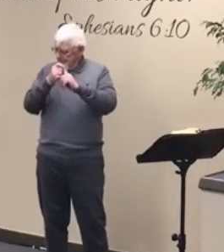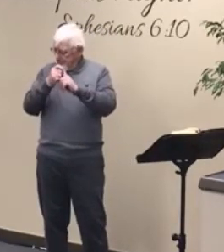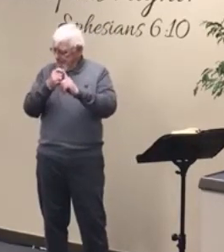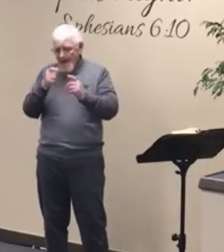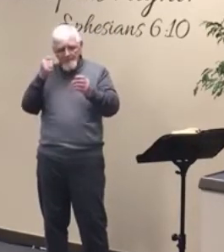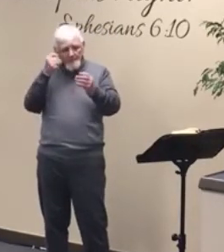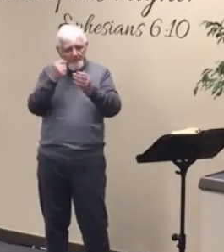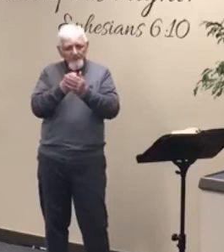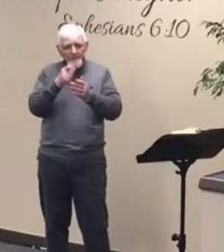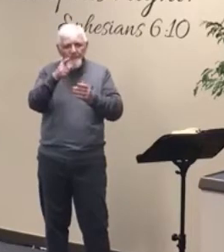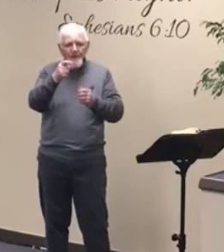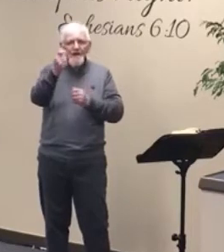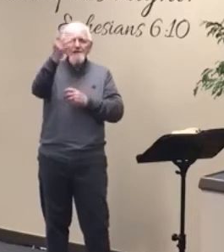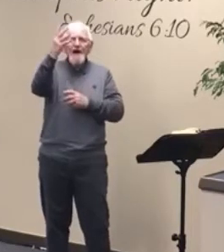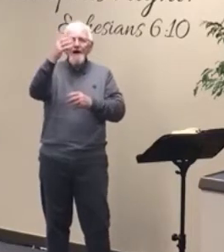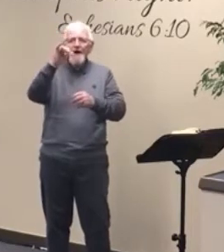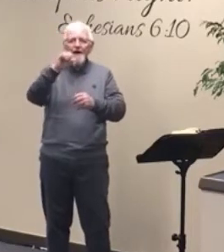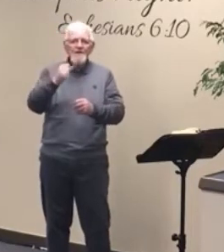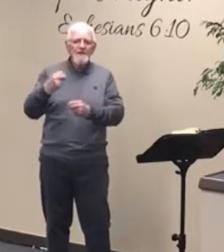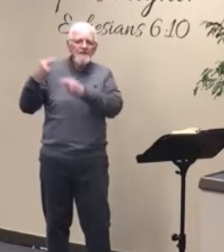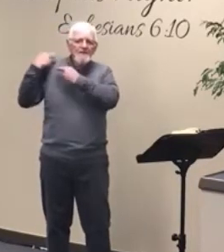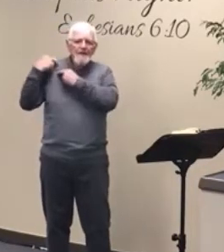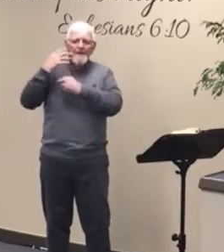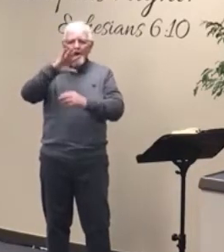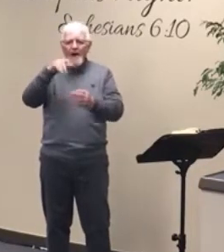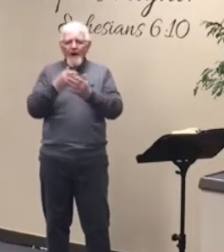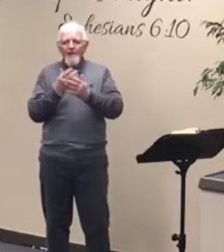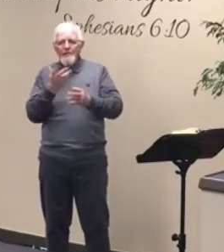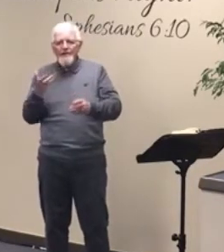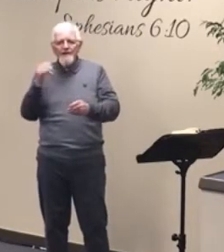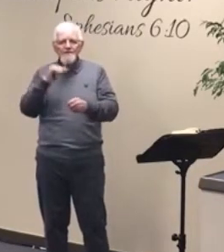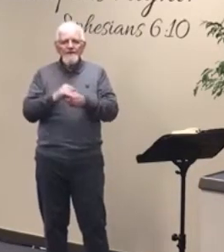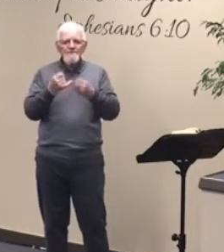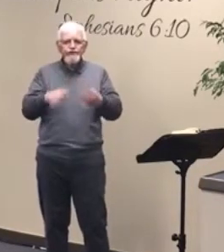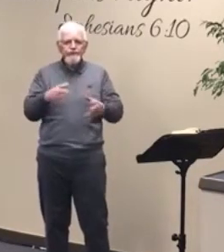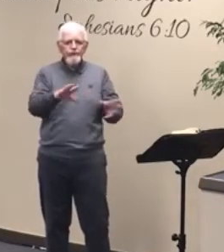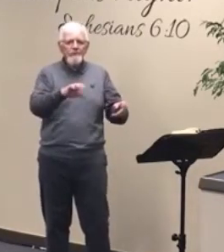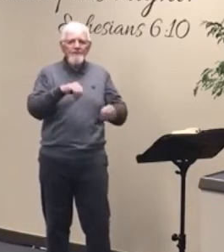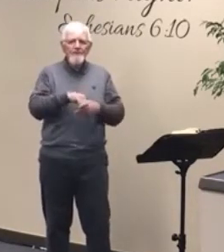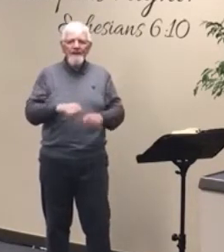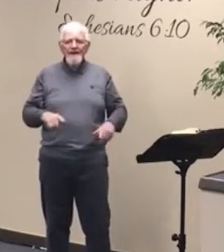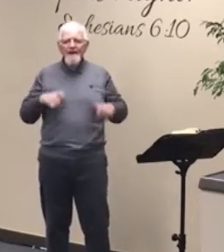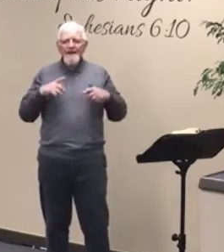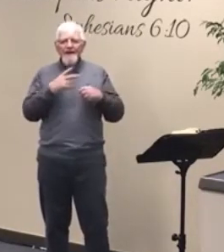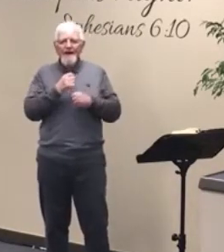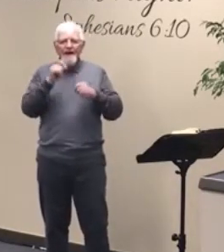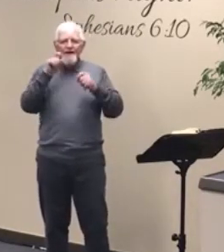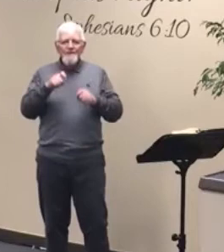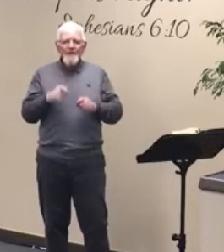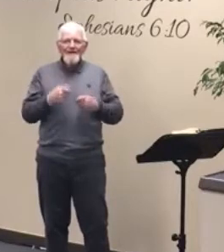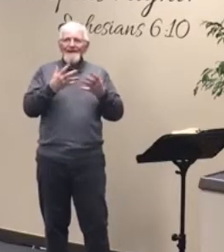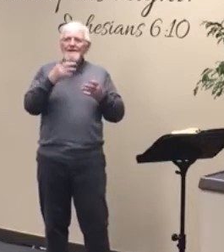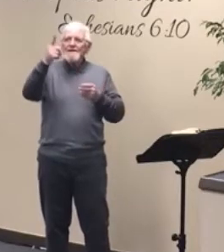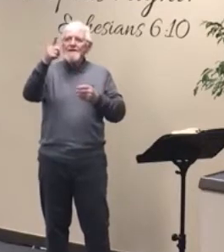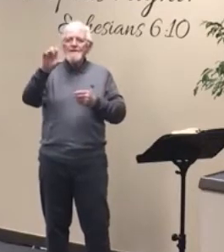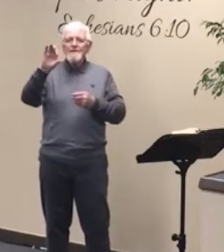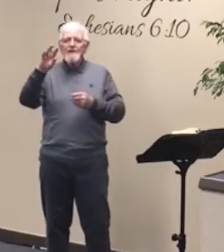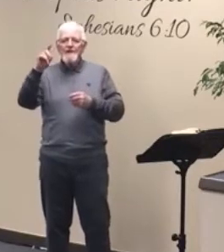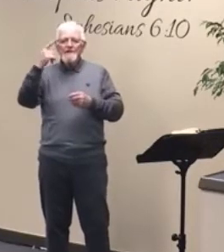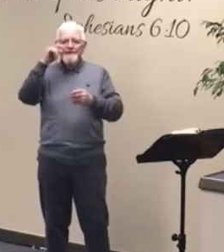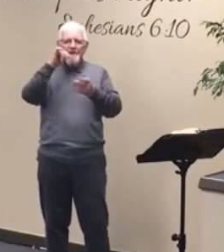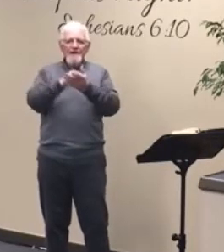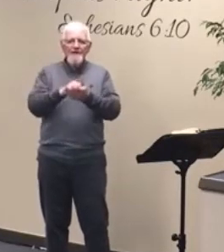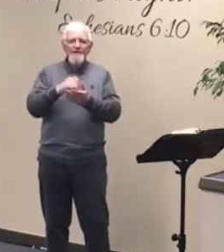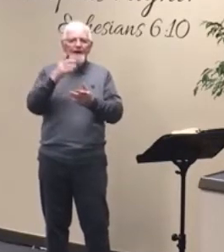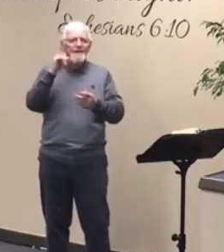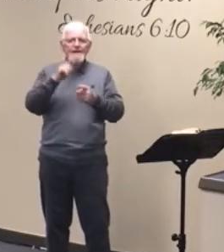you. God is responsible for all these things falling apart in my life, and I'm just going to have to give him credit for it because there's no other way around